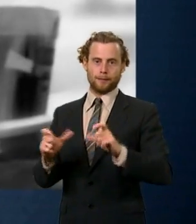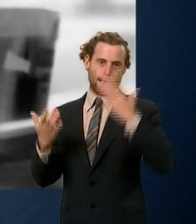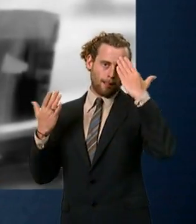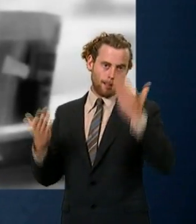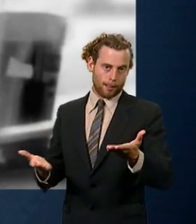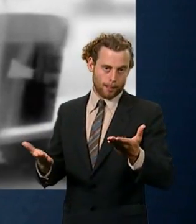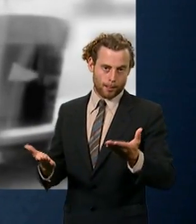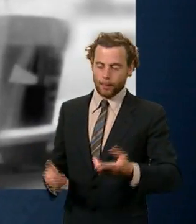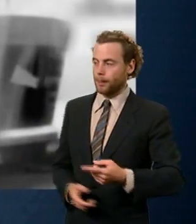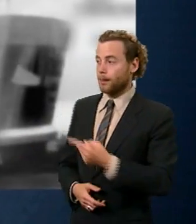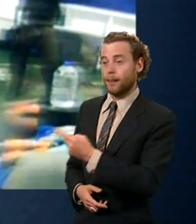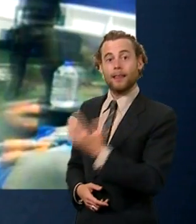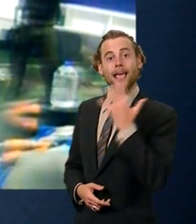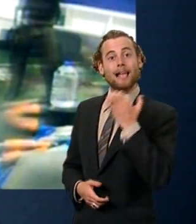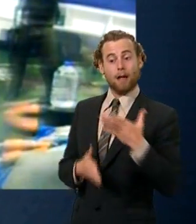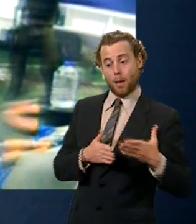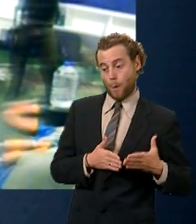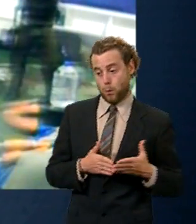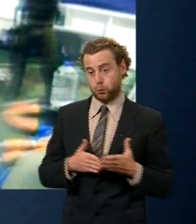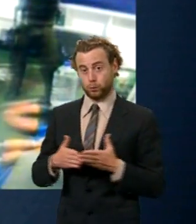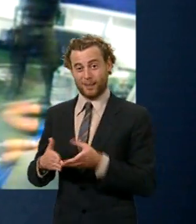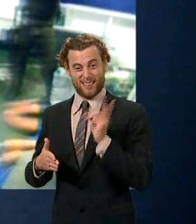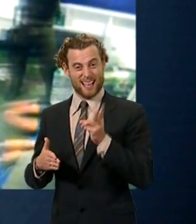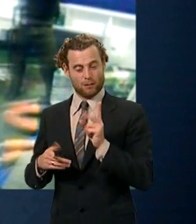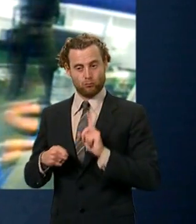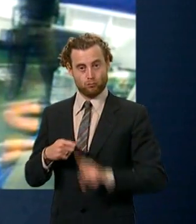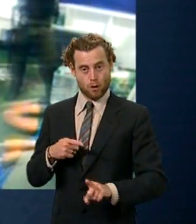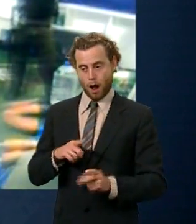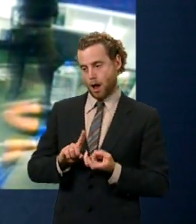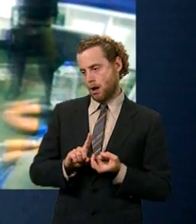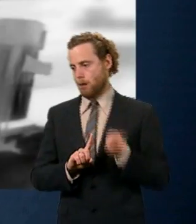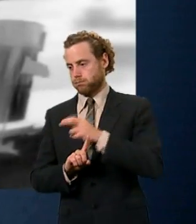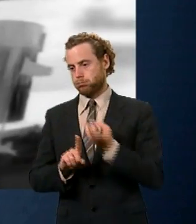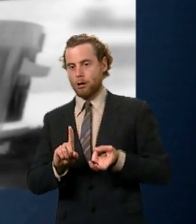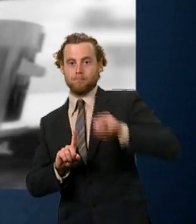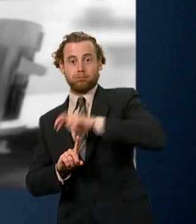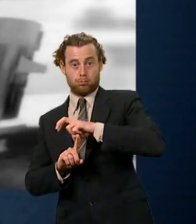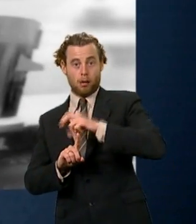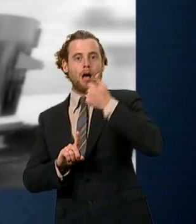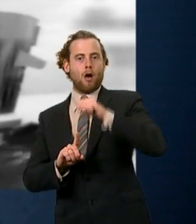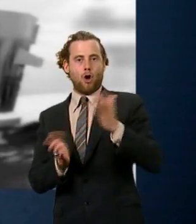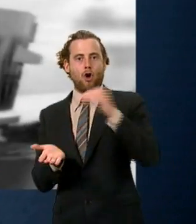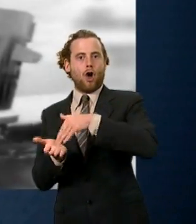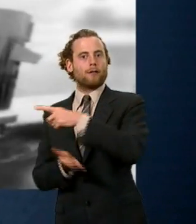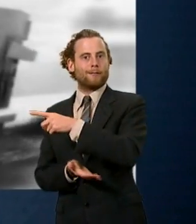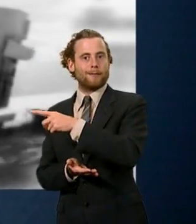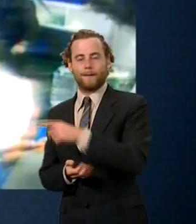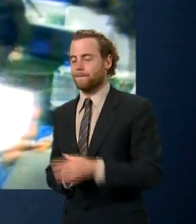The Israeli boats came alongside again. Lieutenant A and the others now managed to board.